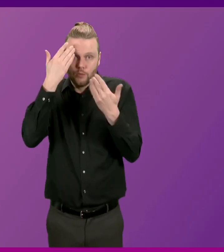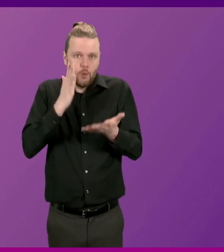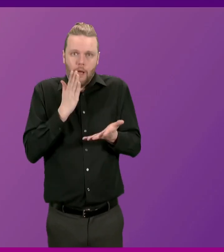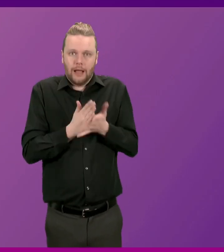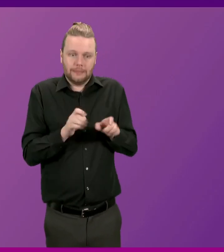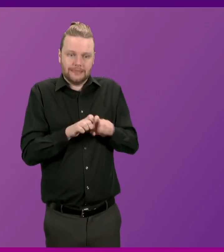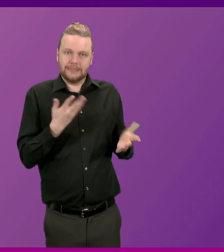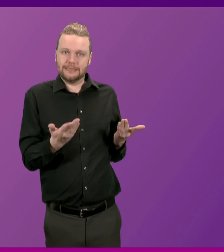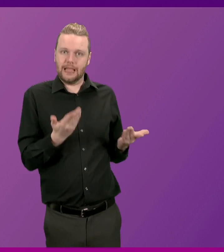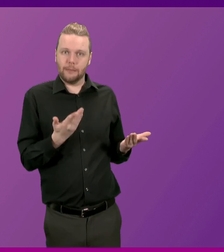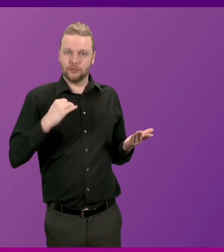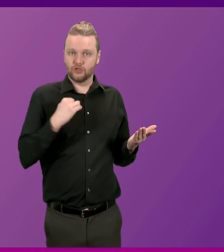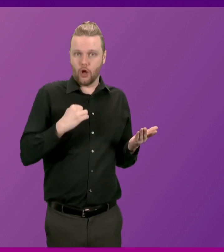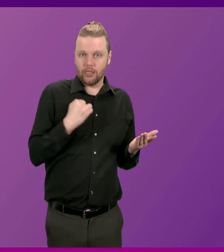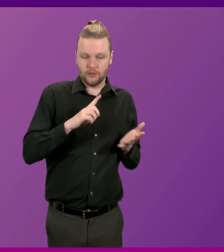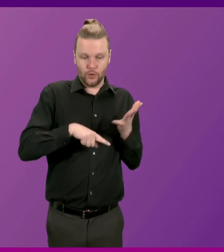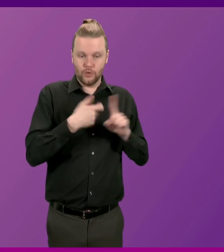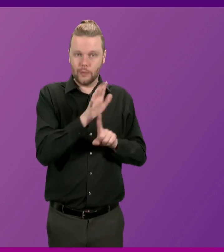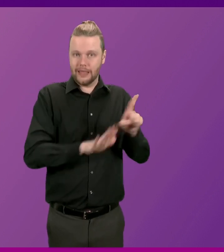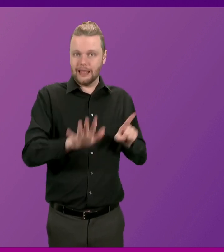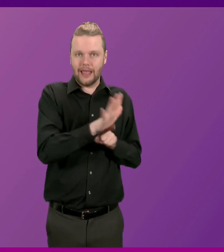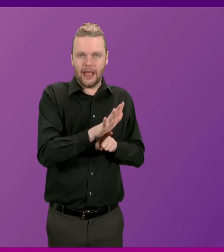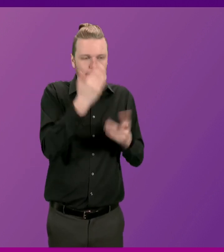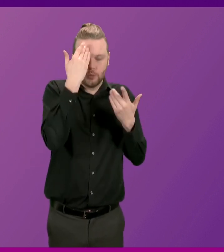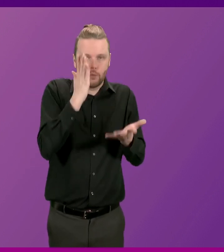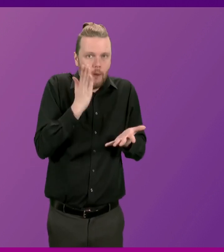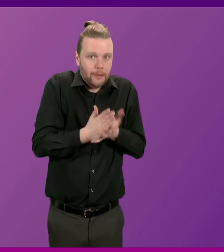to cite from here, either in Scotland or the UK.